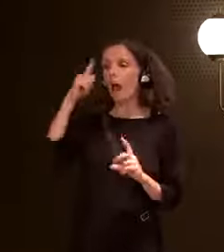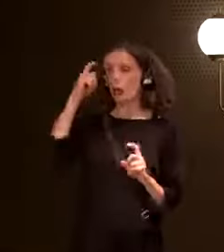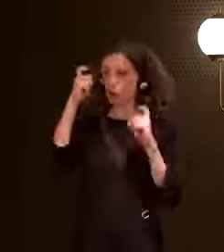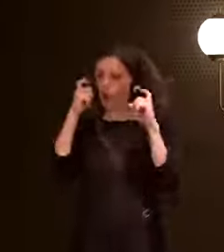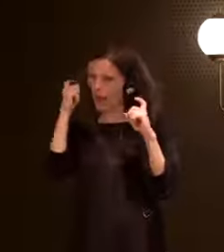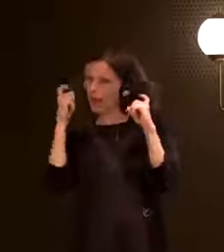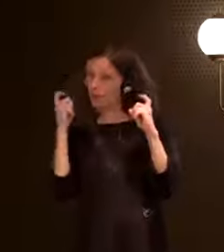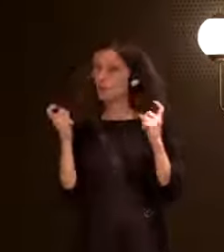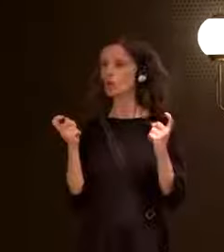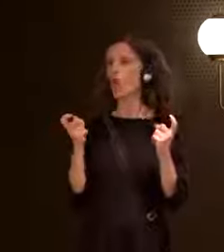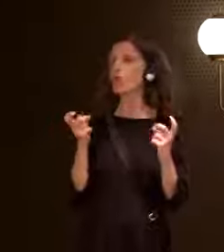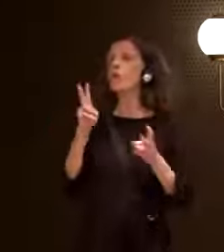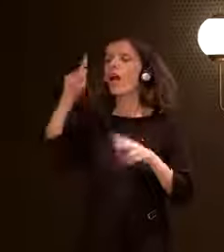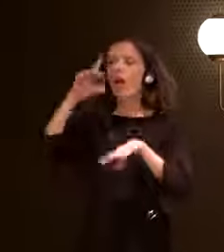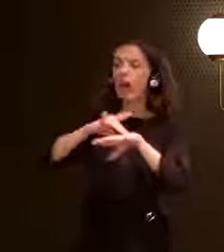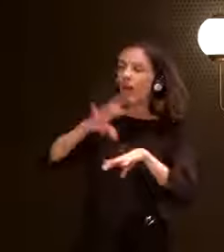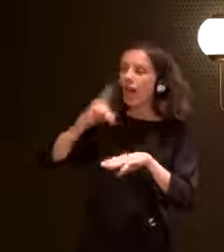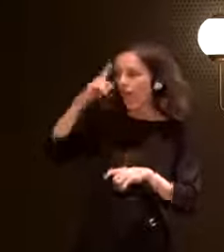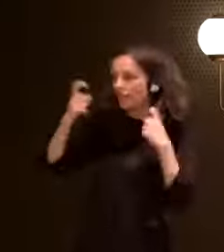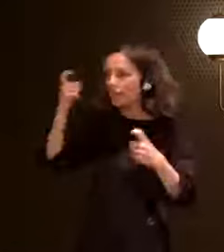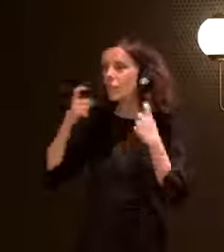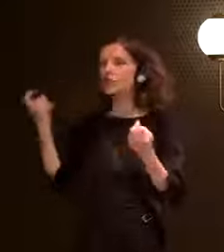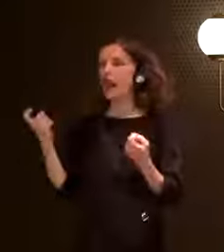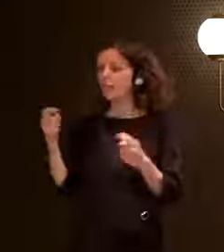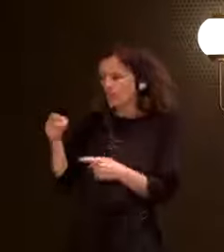that throughout this approach.